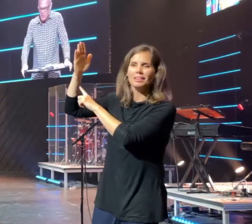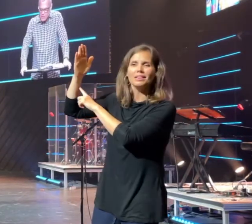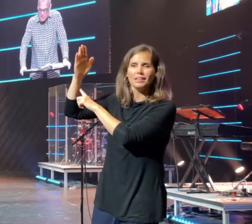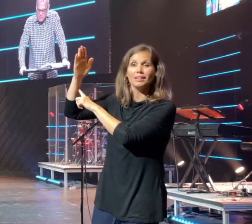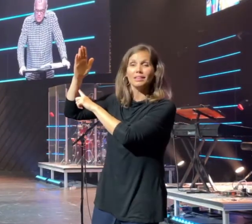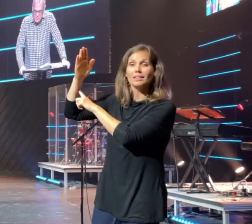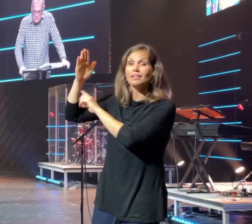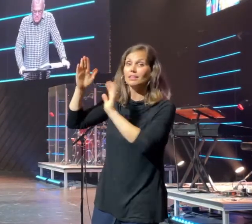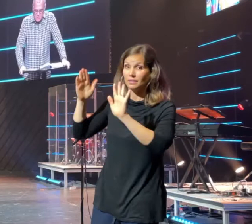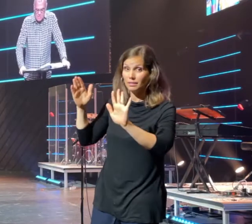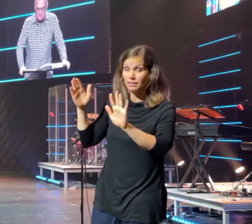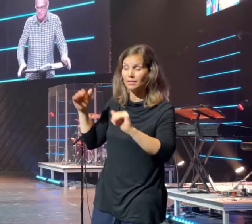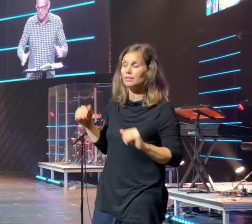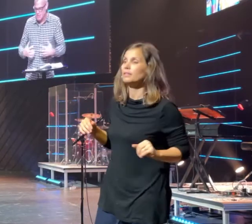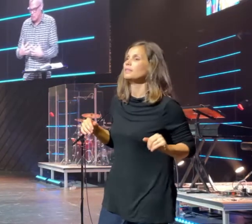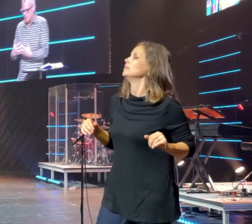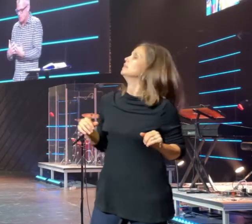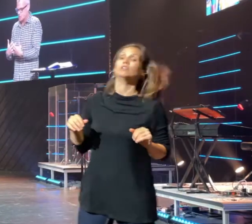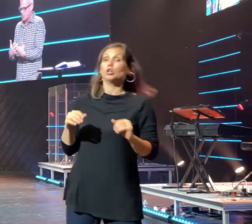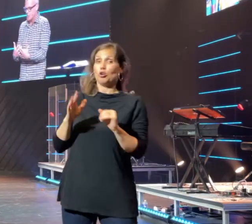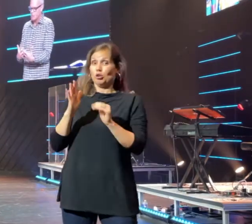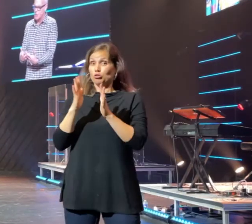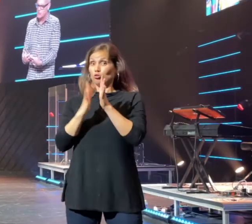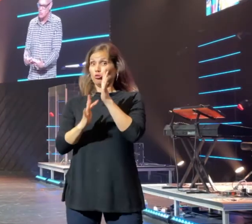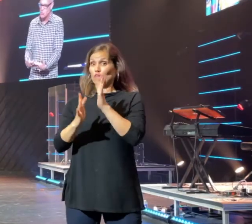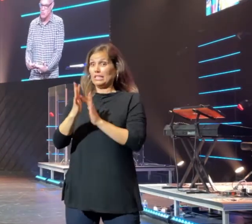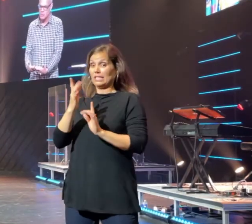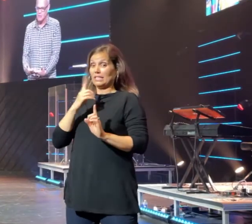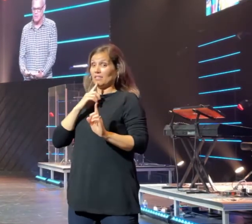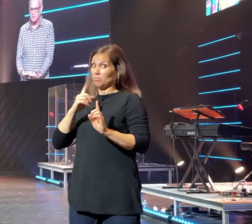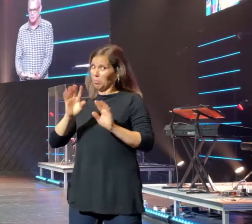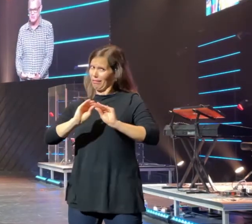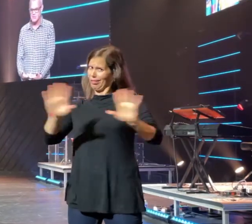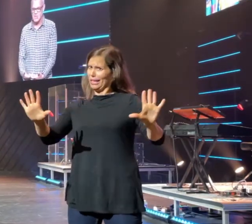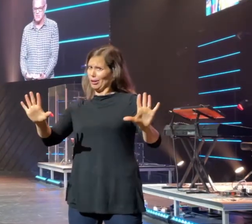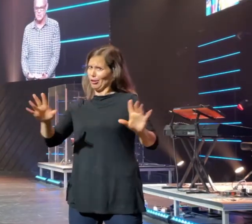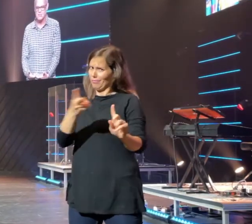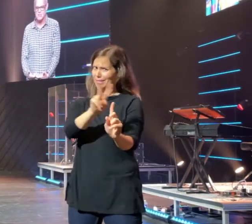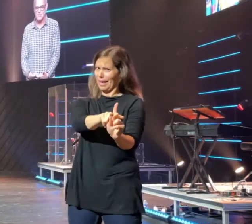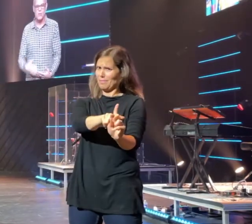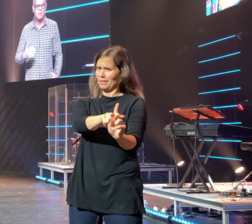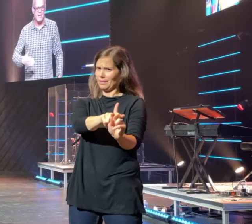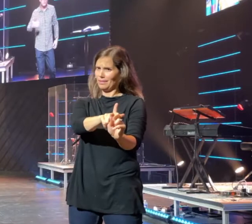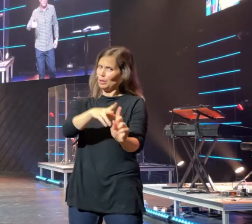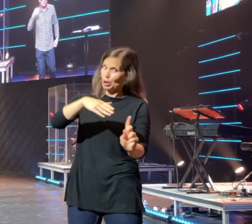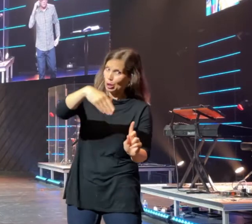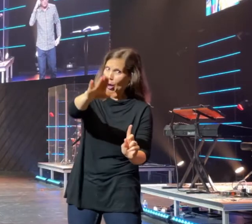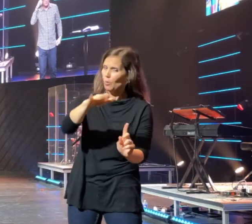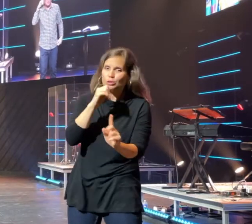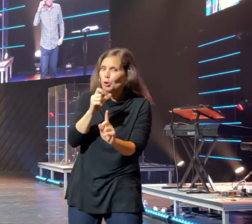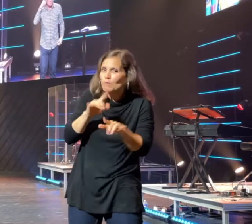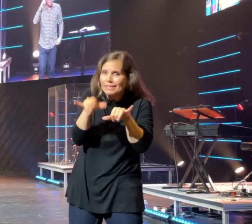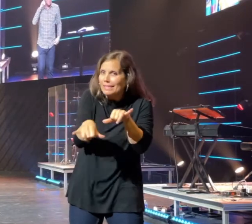not only did Jesus give them this very, very super clear presentation to go beyond the Jewish